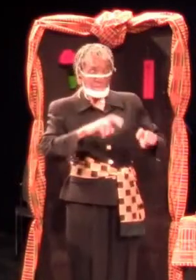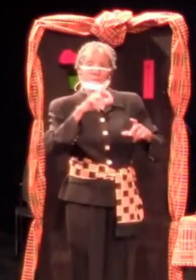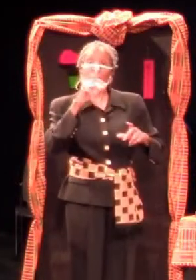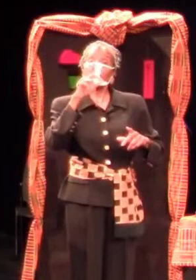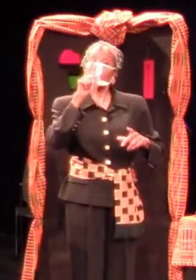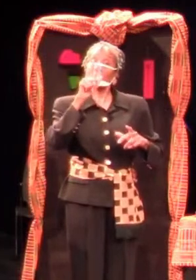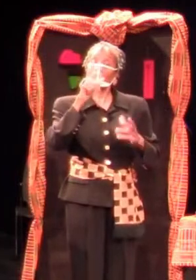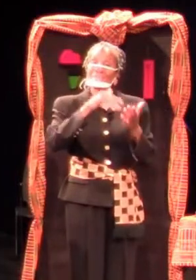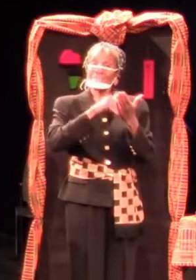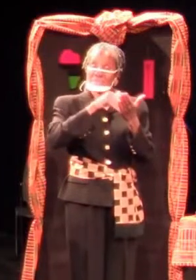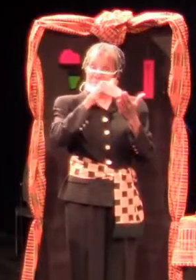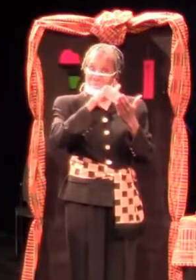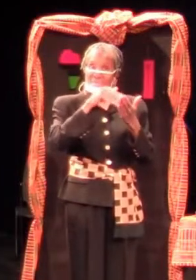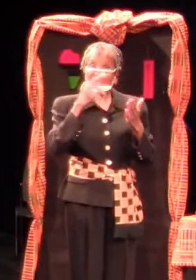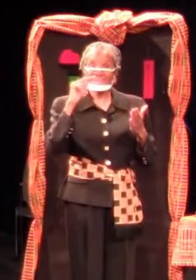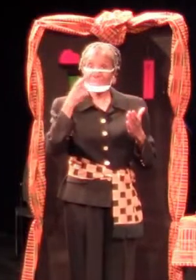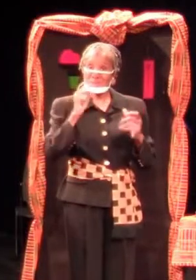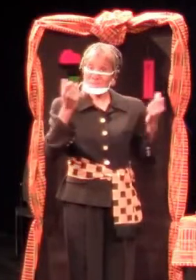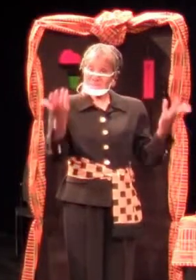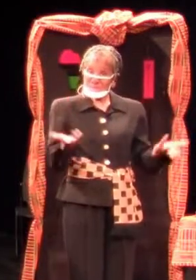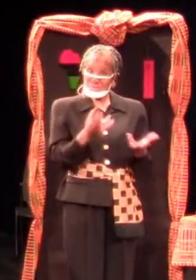Moynihan, until this summer,